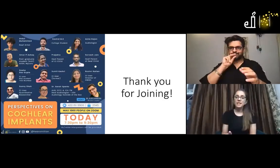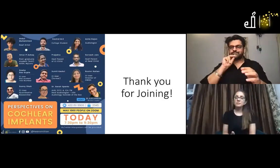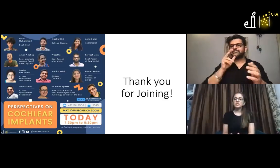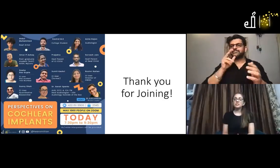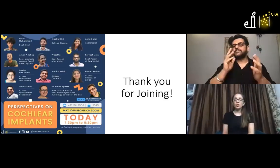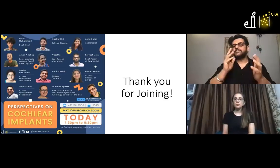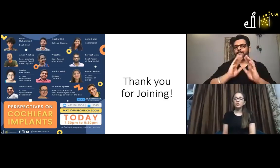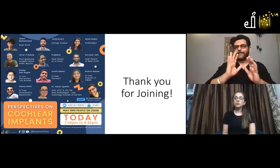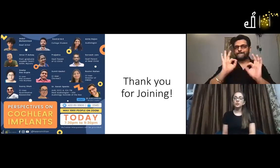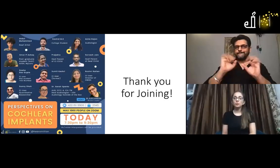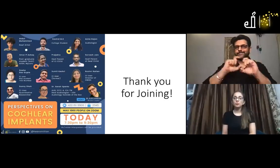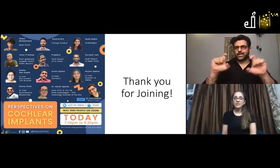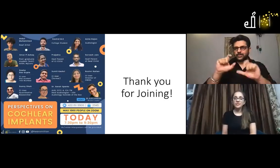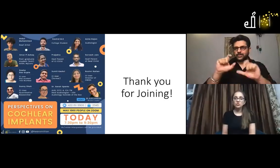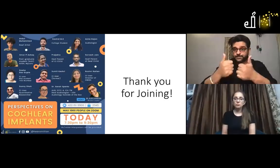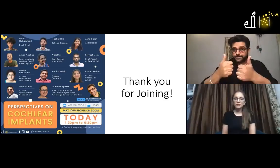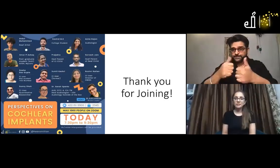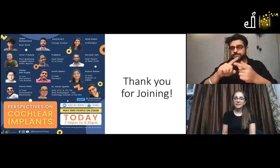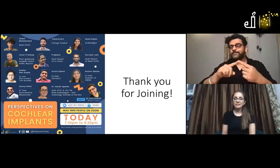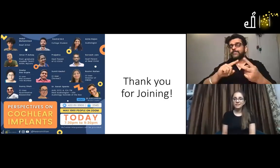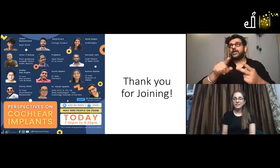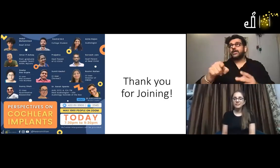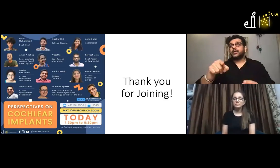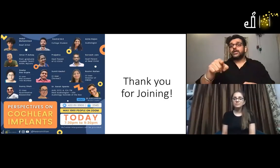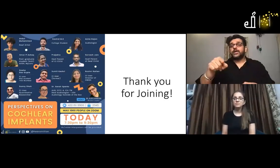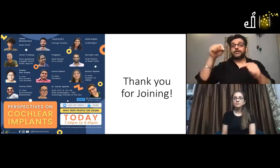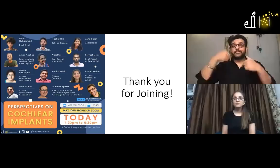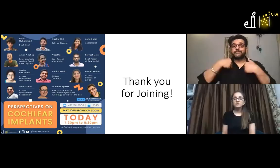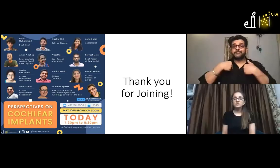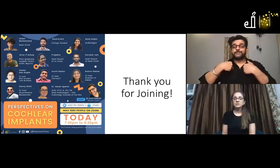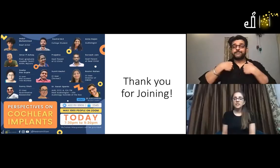it helps the interpreter to voice smoothly and clearly.